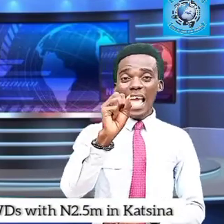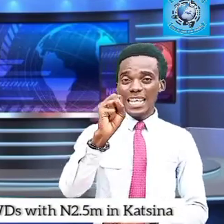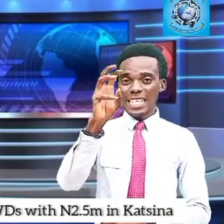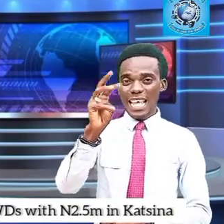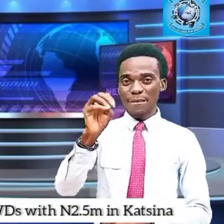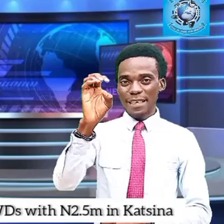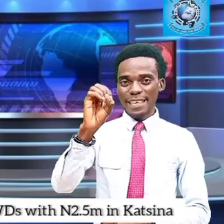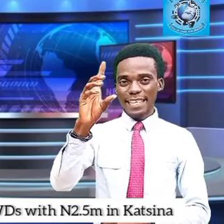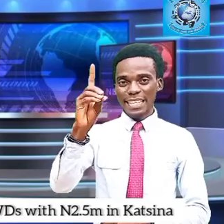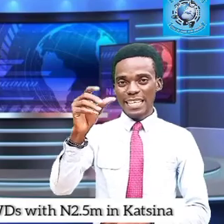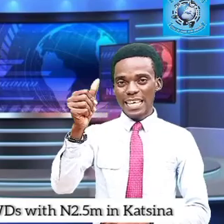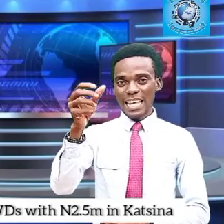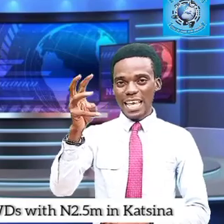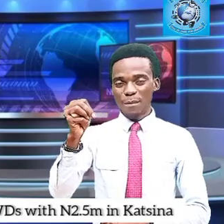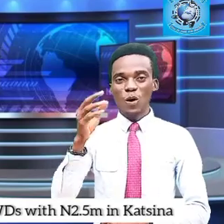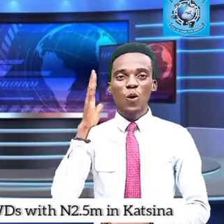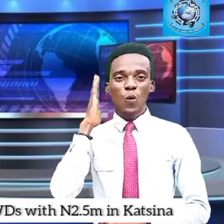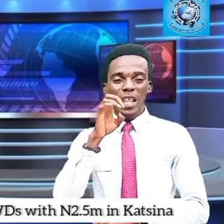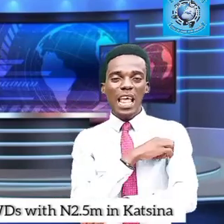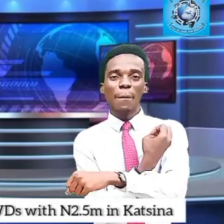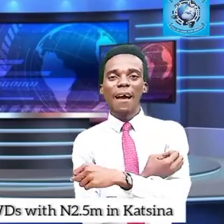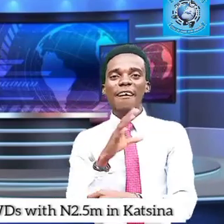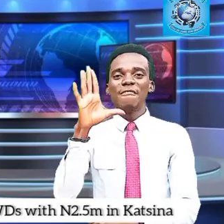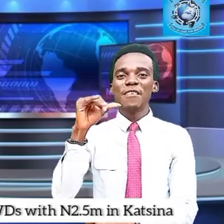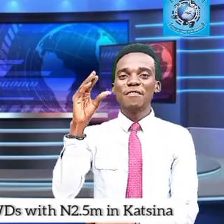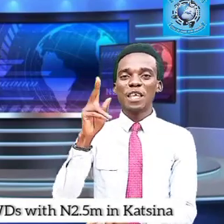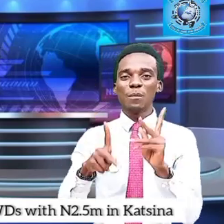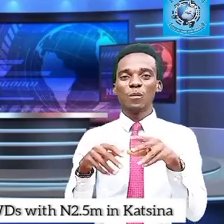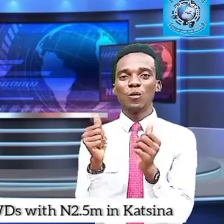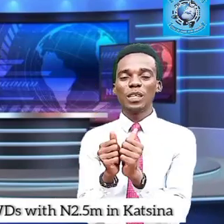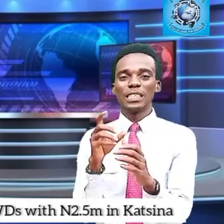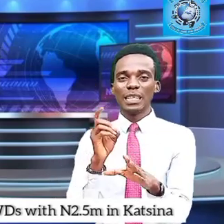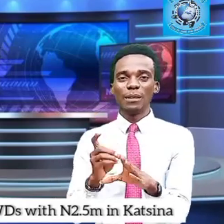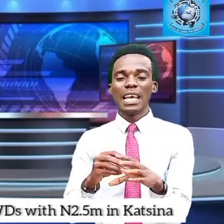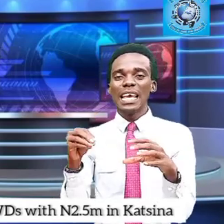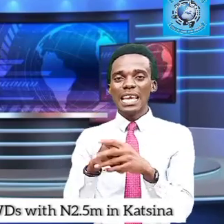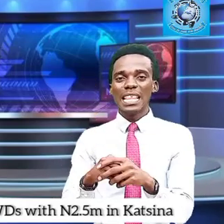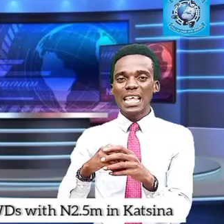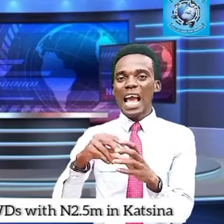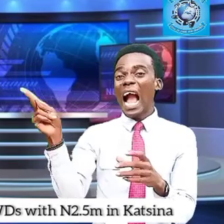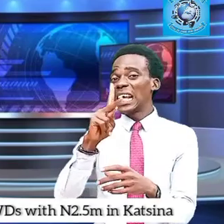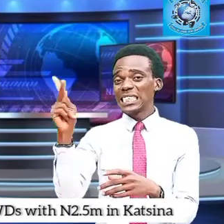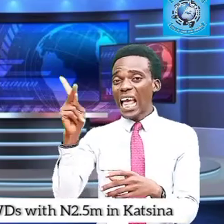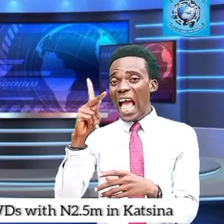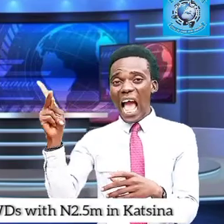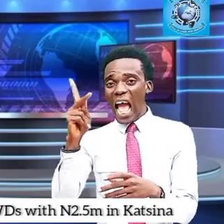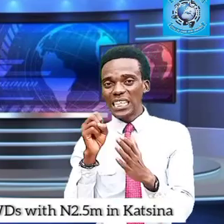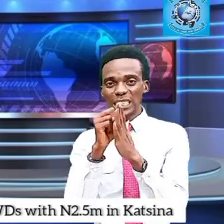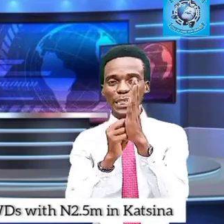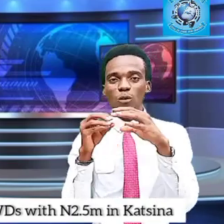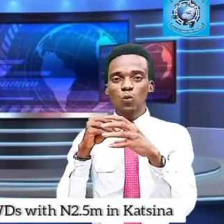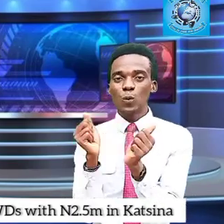SME will empower 50 people with disabilities in Katsina State with 2.5 billion naira.